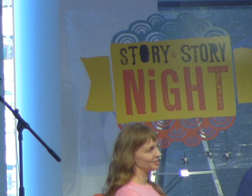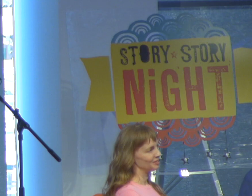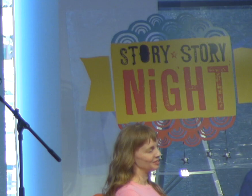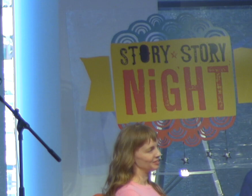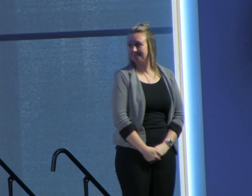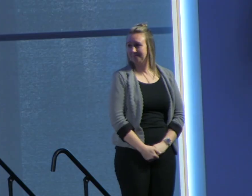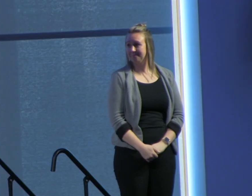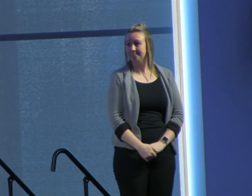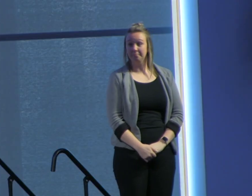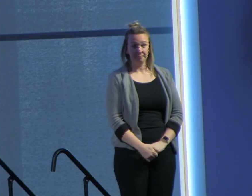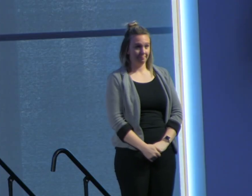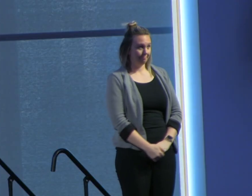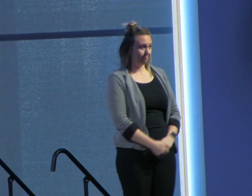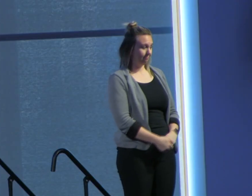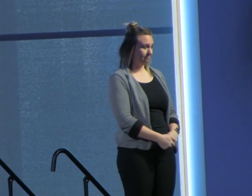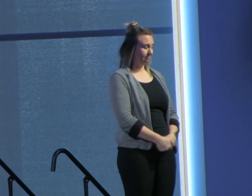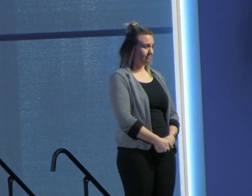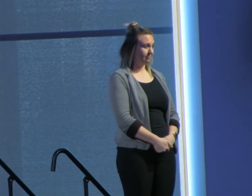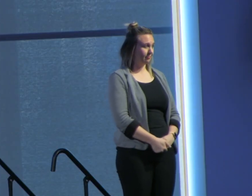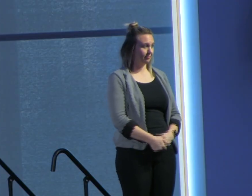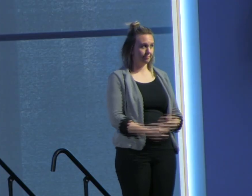All right. Do we have a